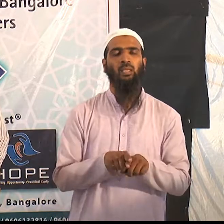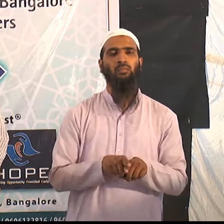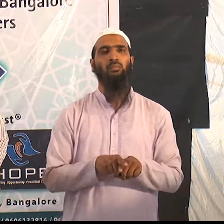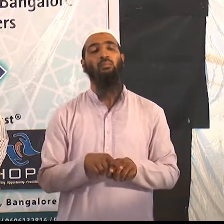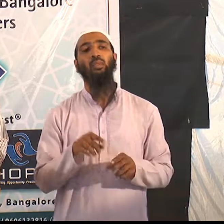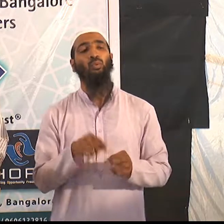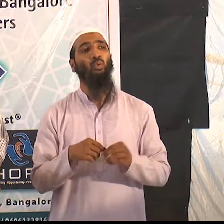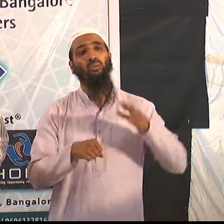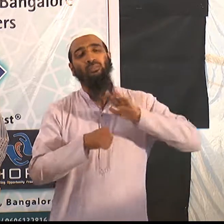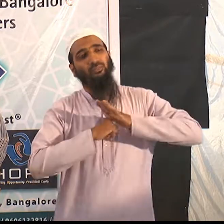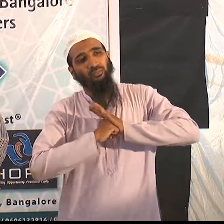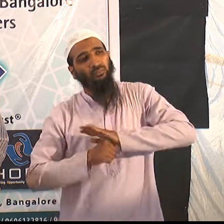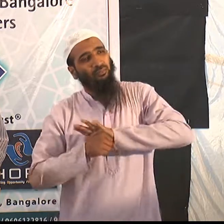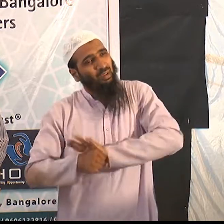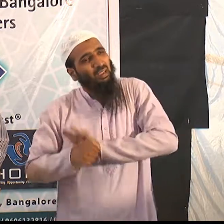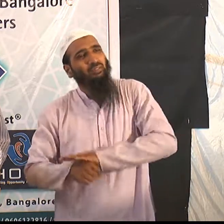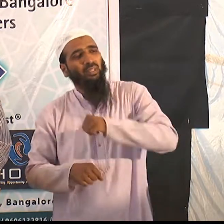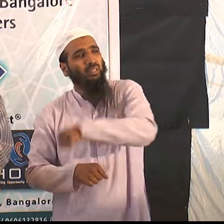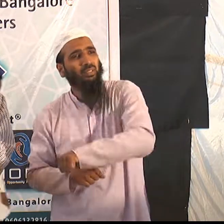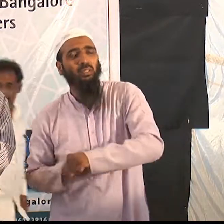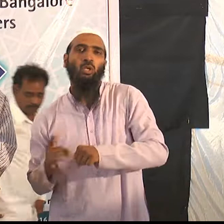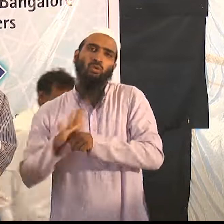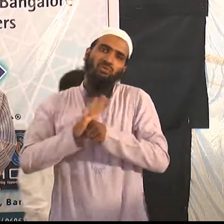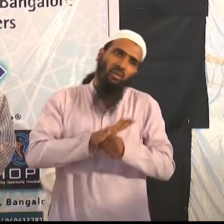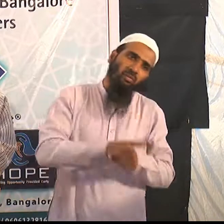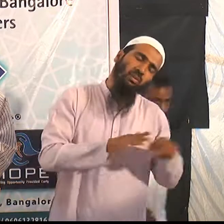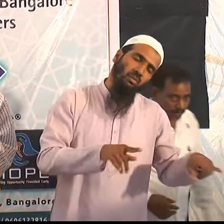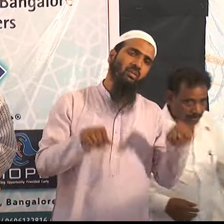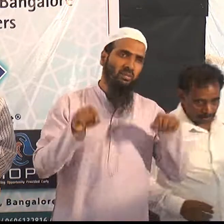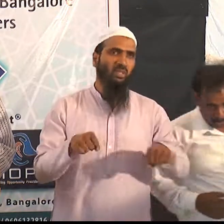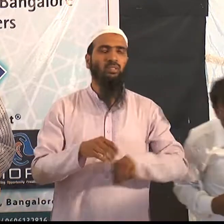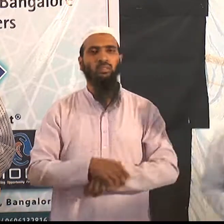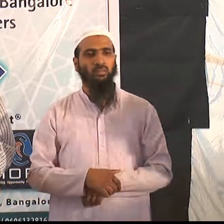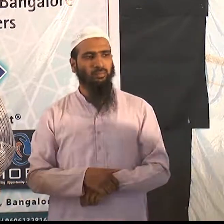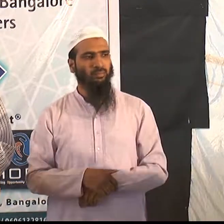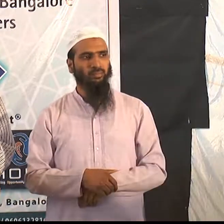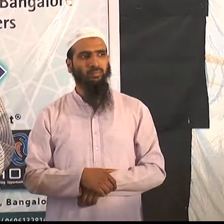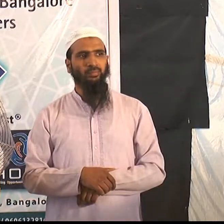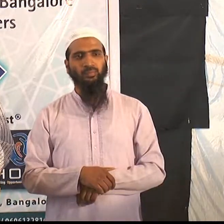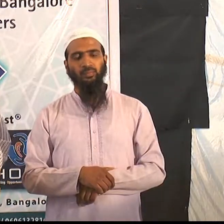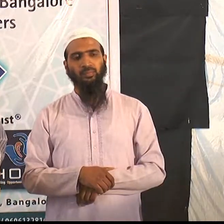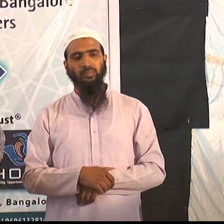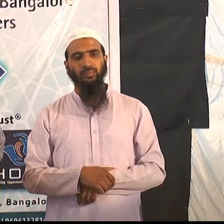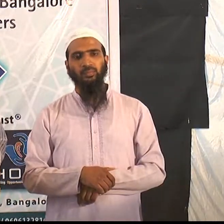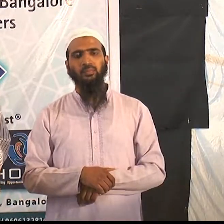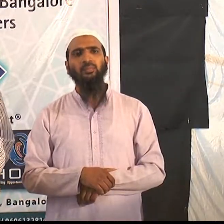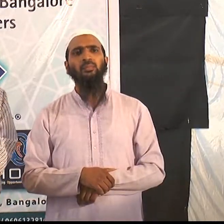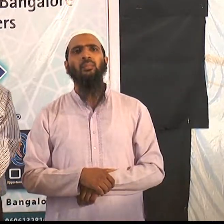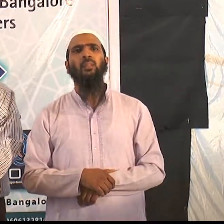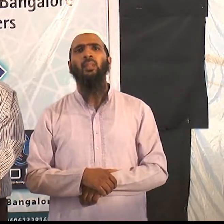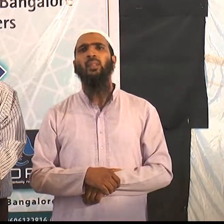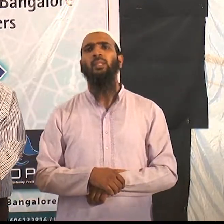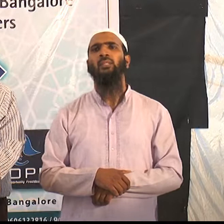continues, that man fights man all the time, there will be a time when man will annihilate man altogether from the universe.